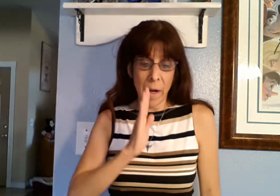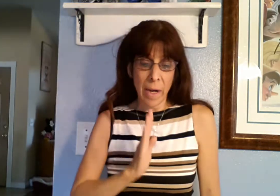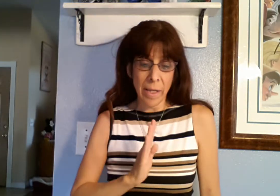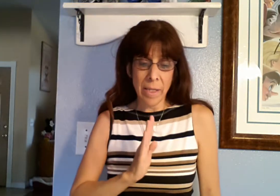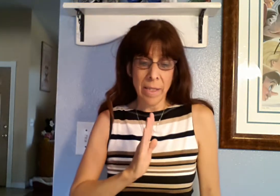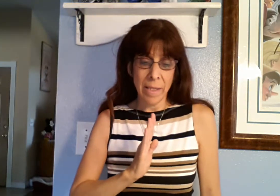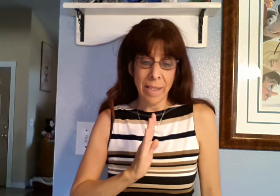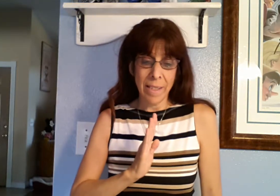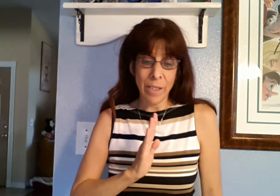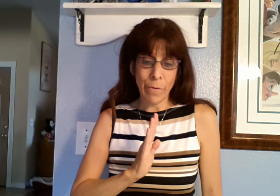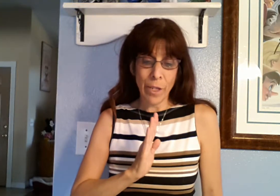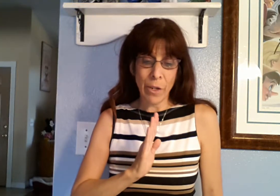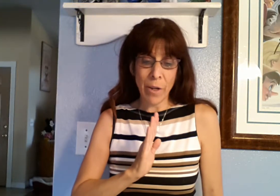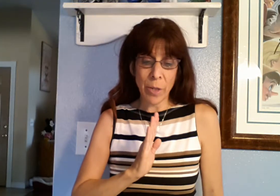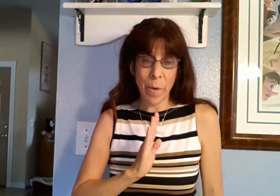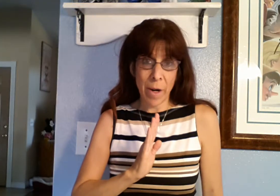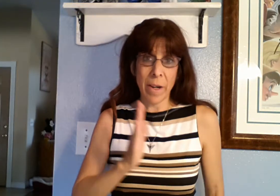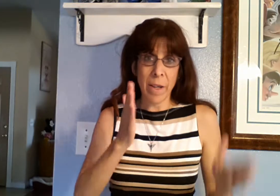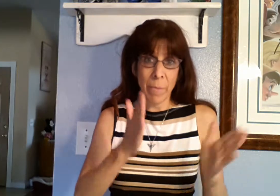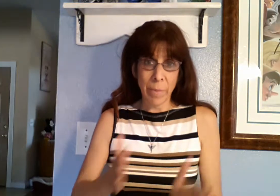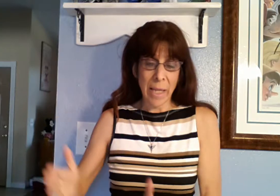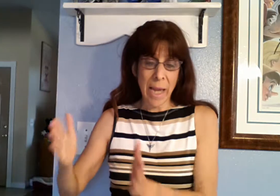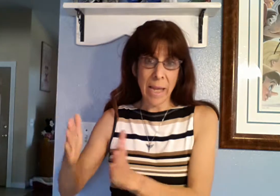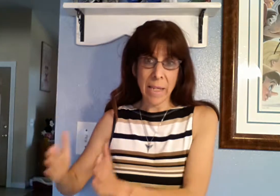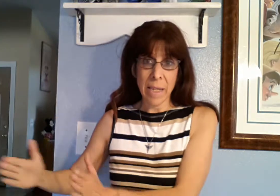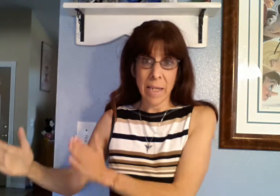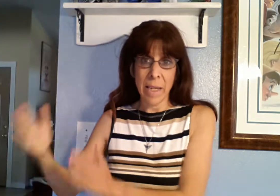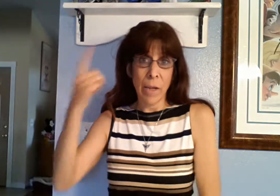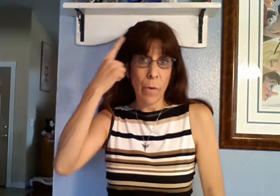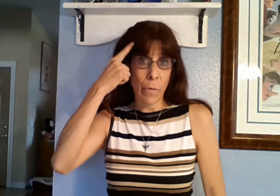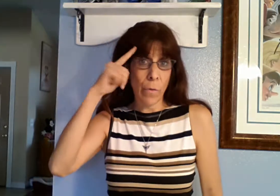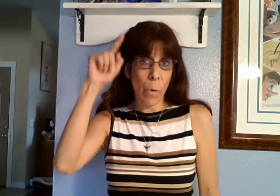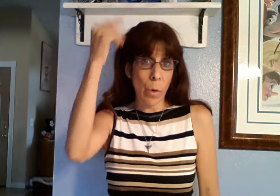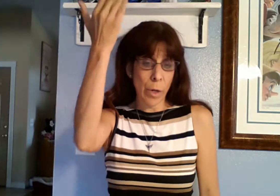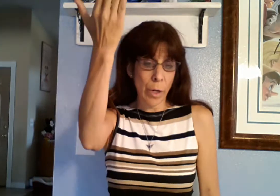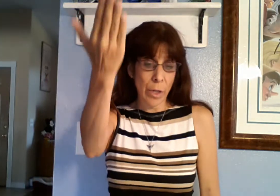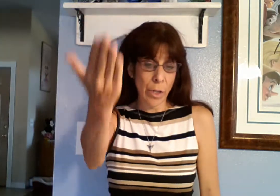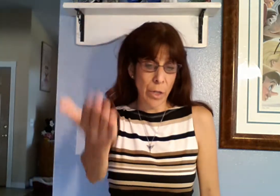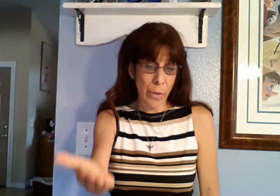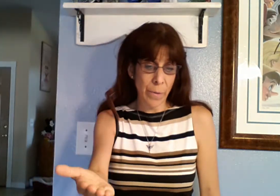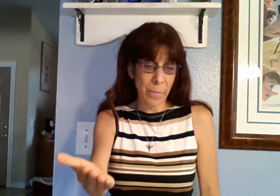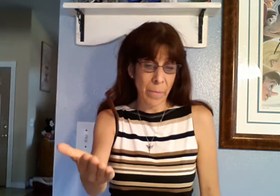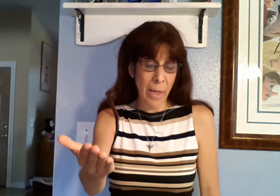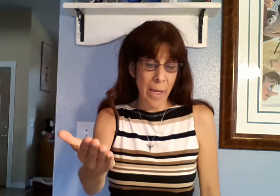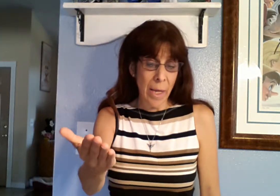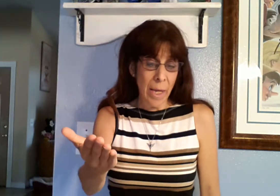God to figure out your part. Plan for you.